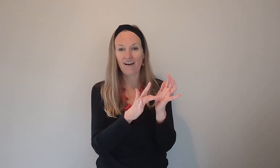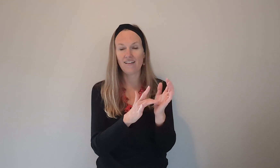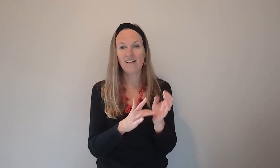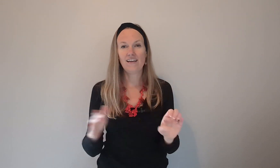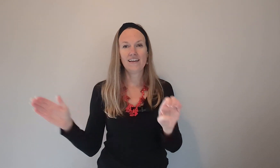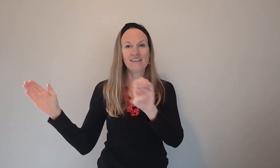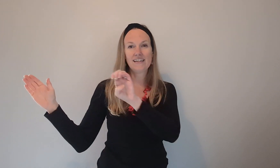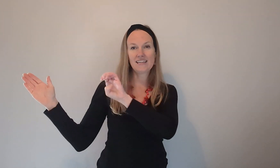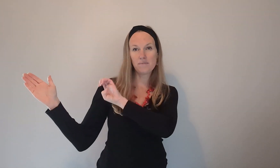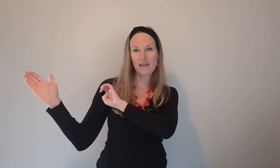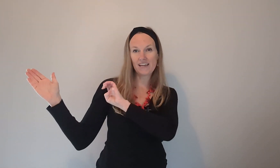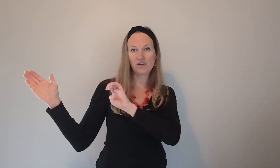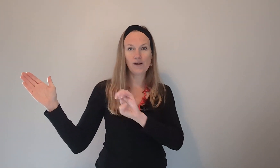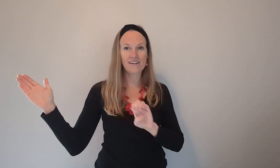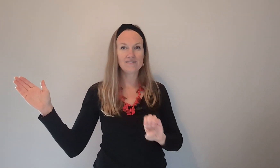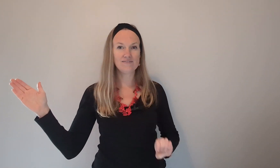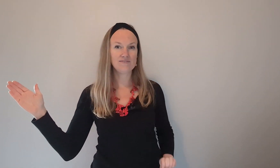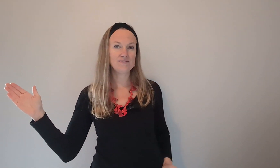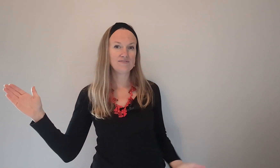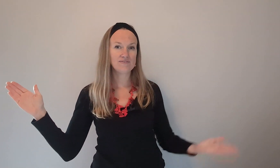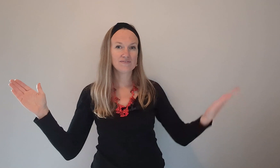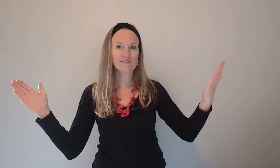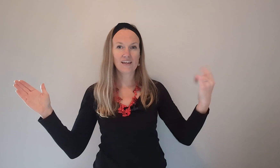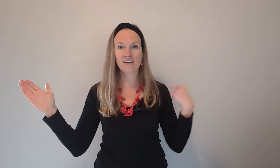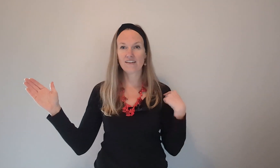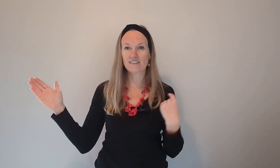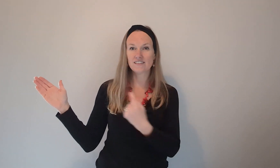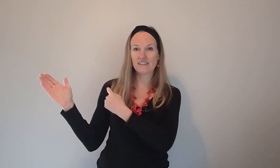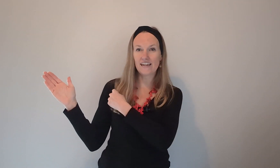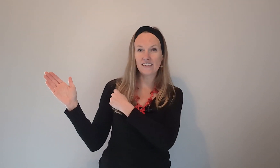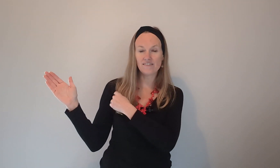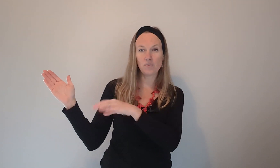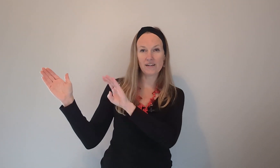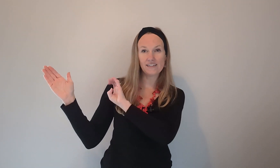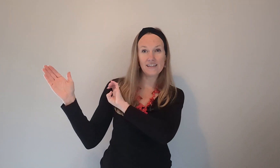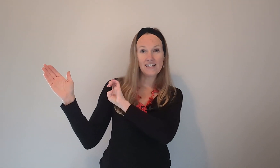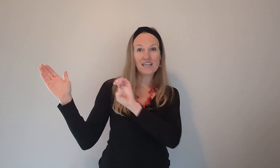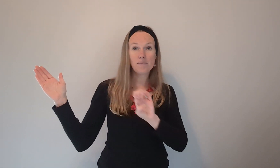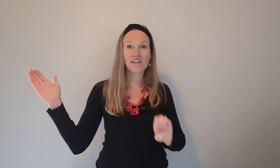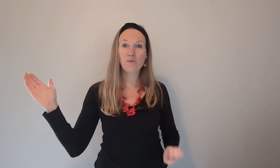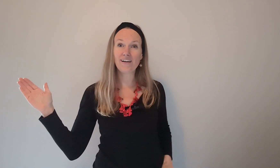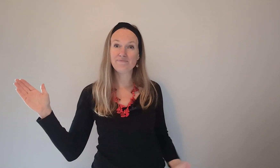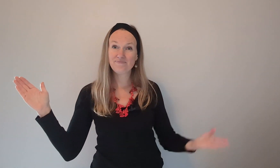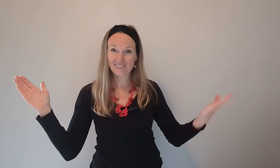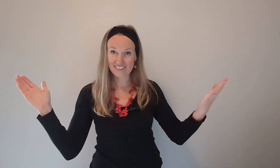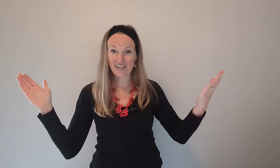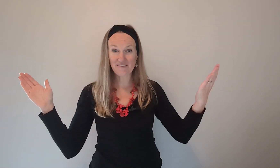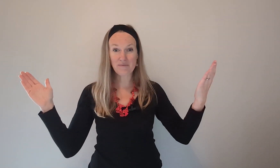Emmanuel. And Emmanuel. And you can also do that again if you wanted. Emmanuel. Let's try that from the